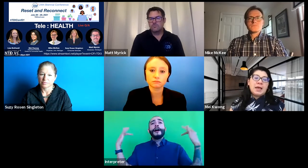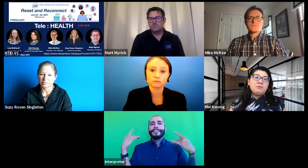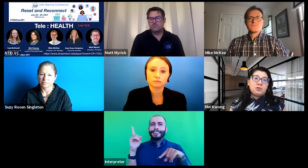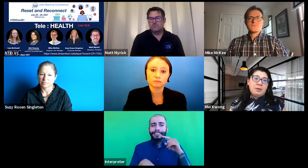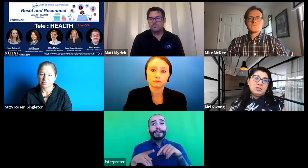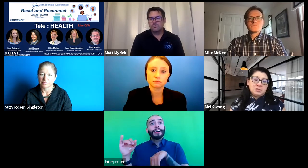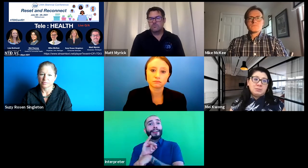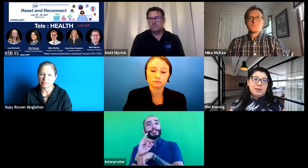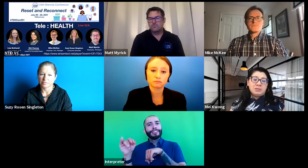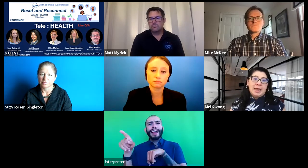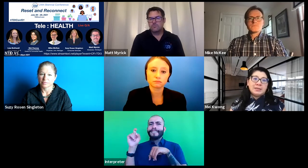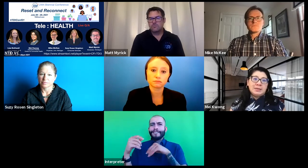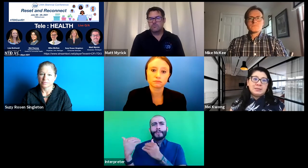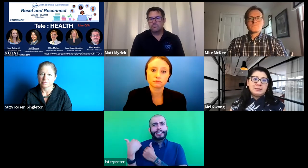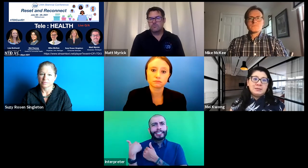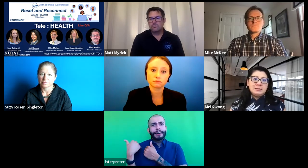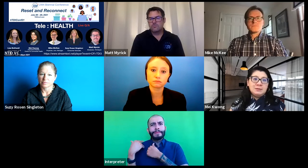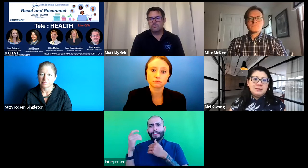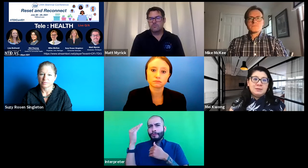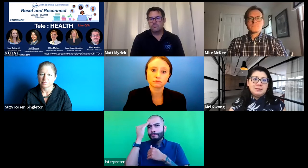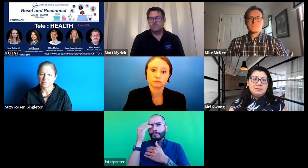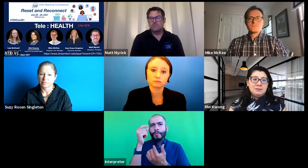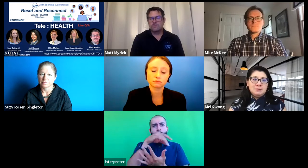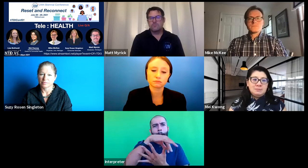providers and for the patients to be able to access.